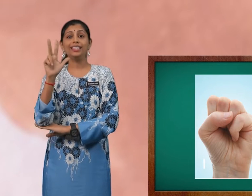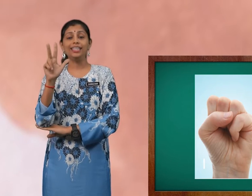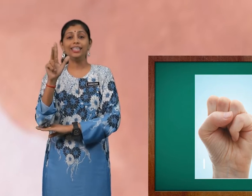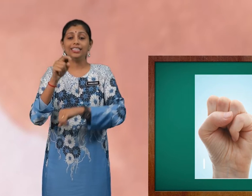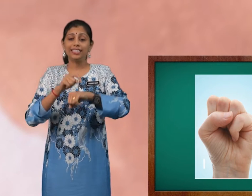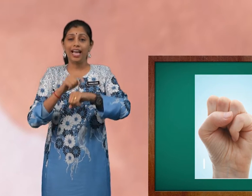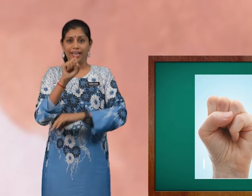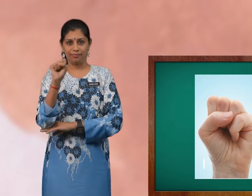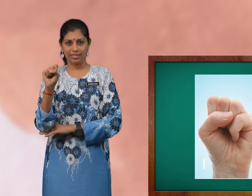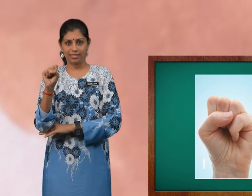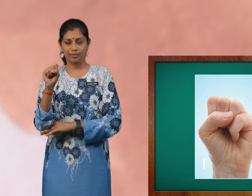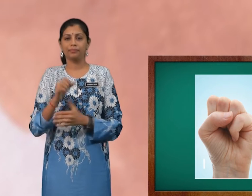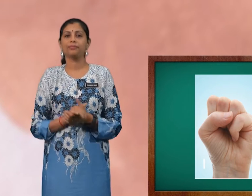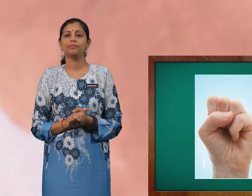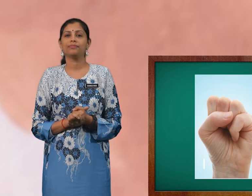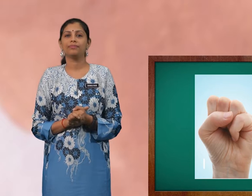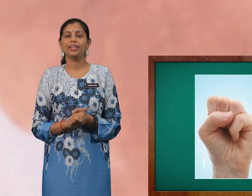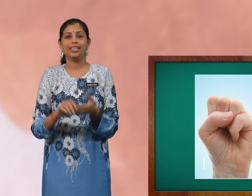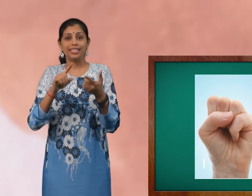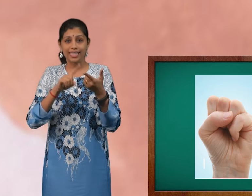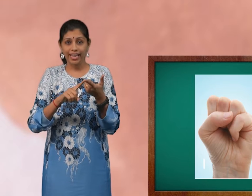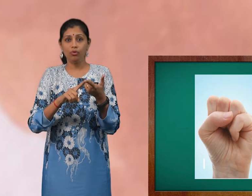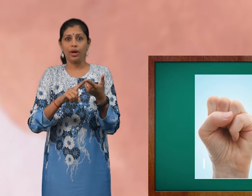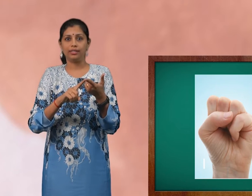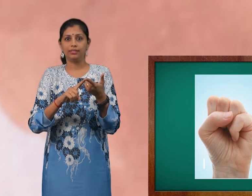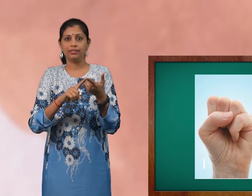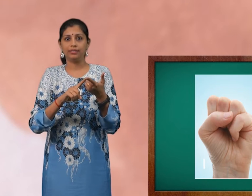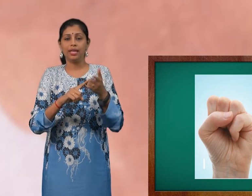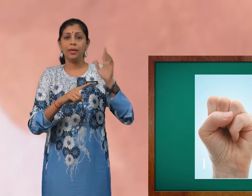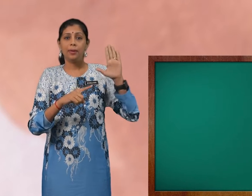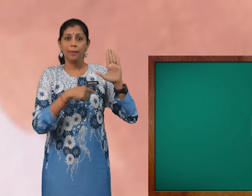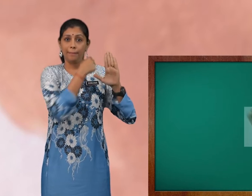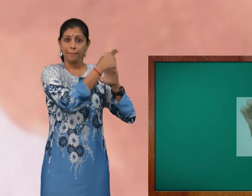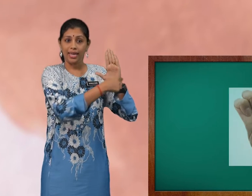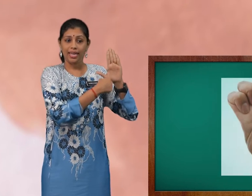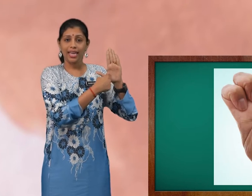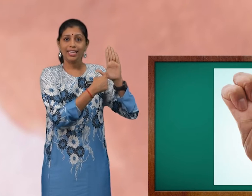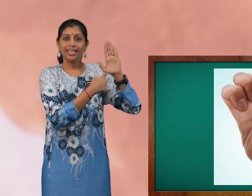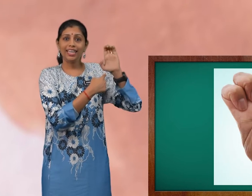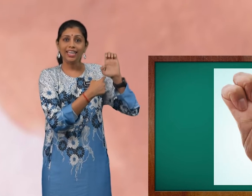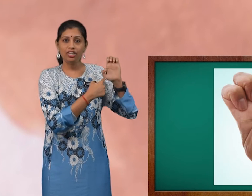3 times. The second one, make an E